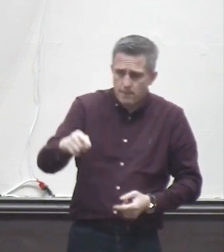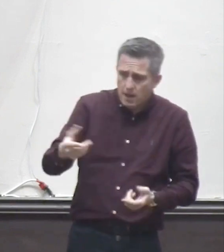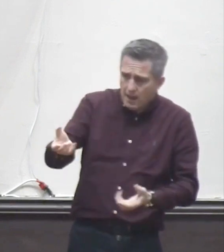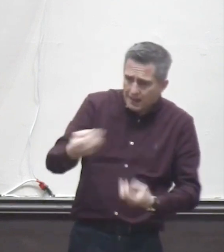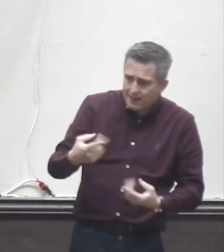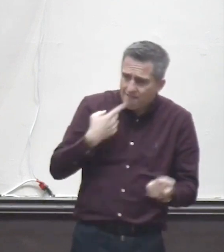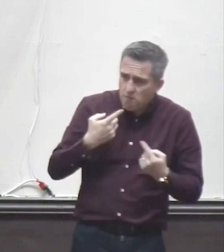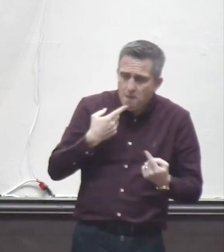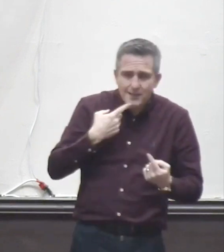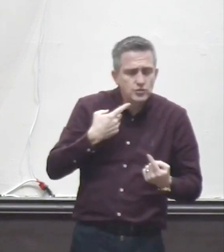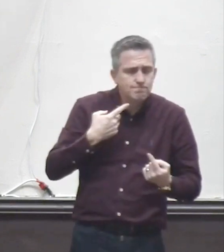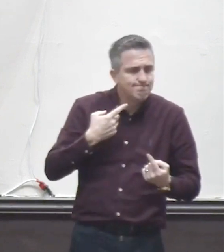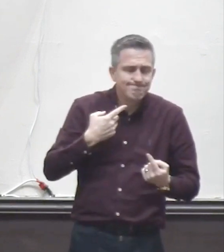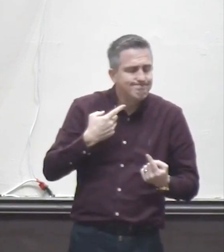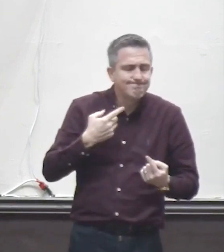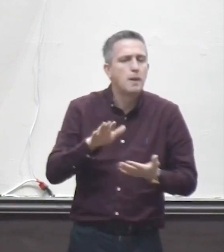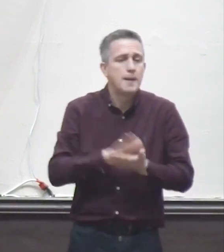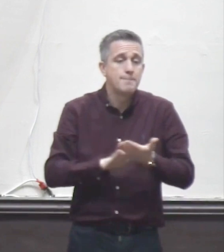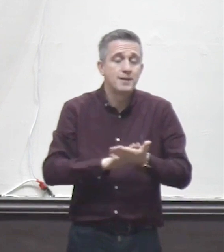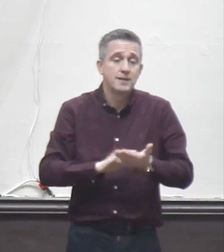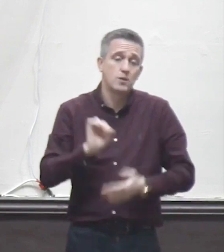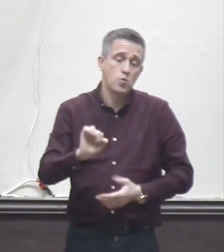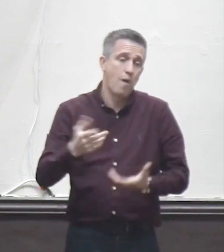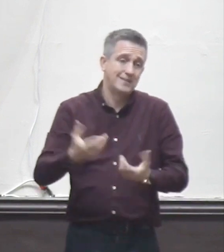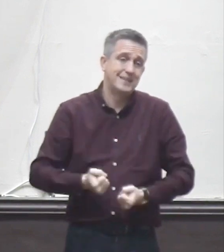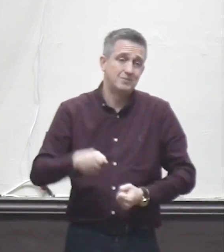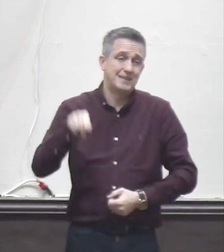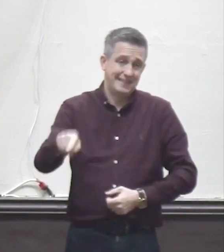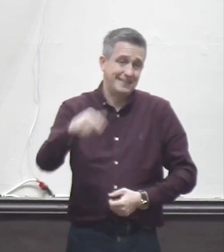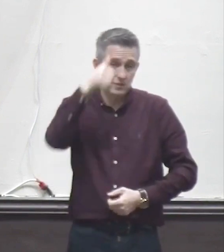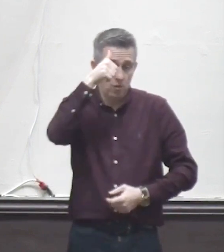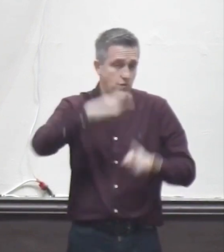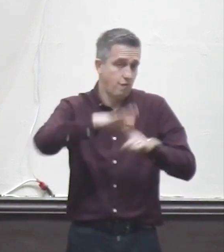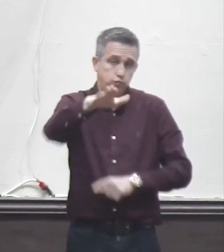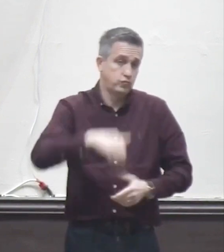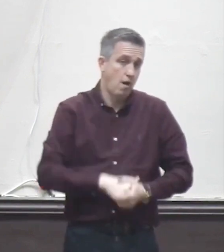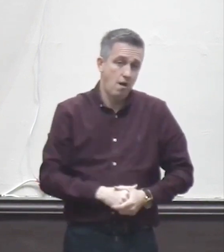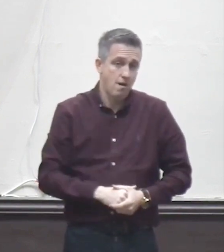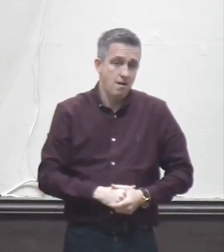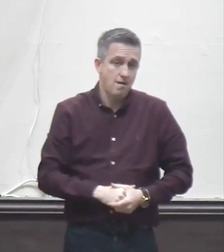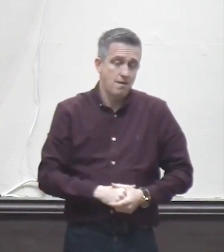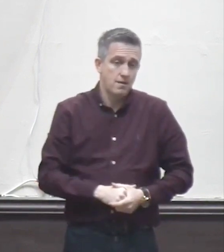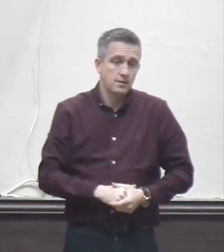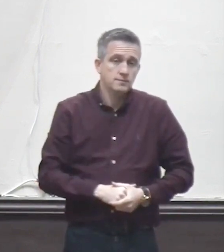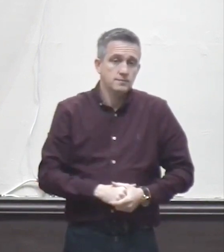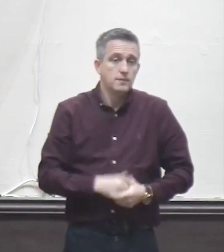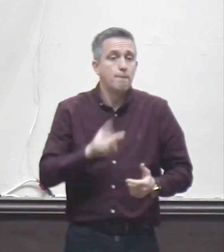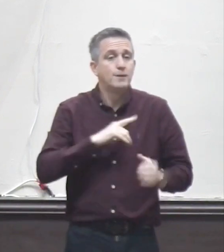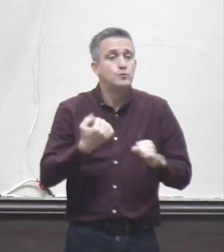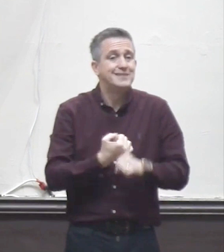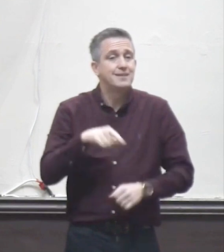him, you are indirectly accepting the fact that he does. And because you did